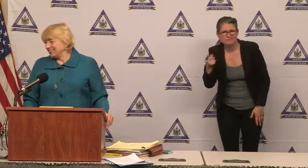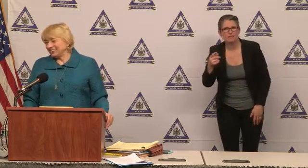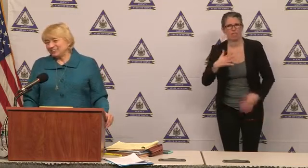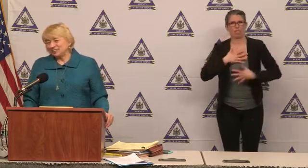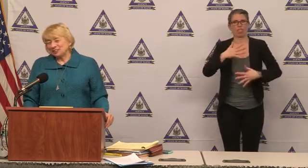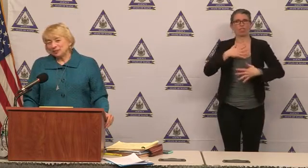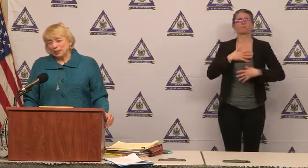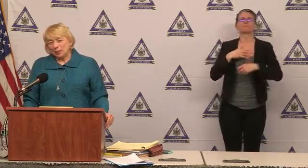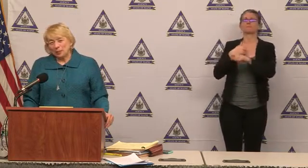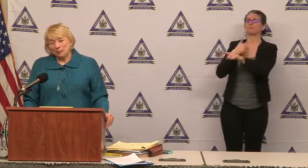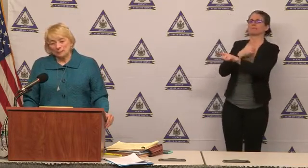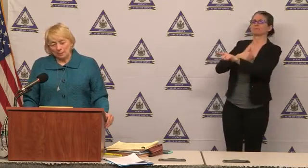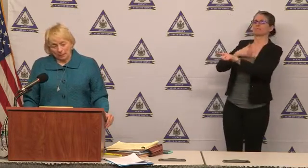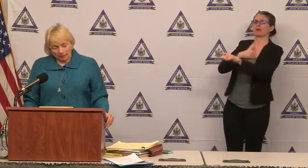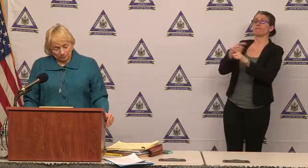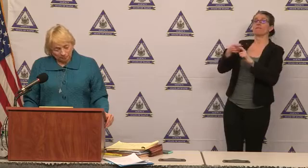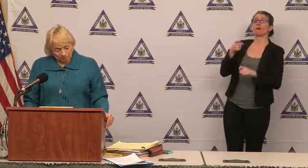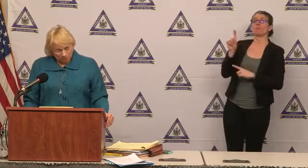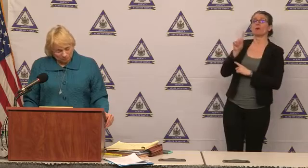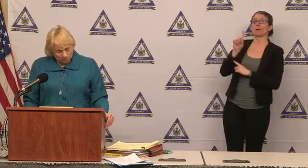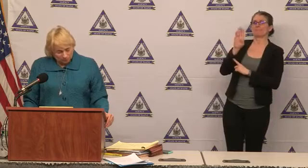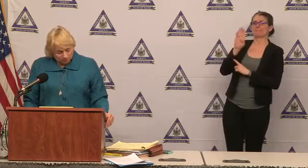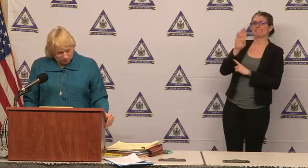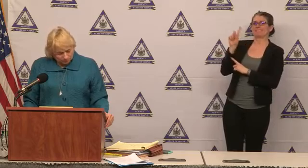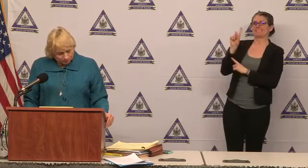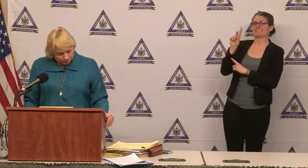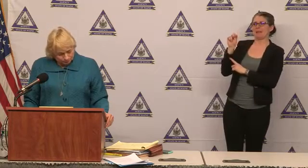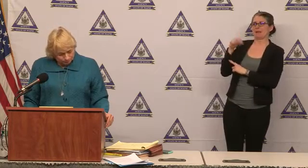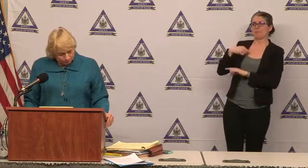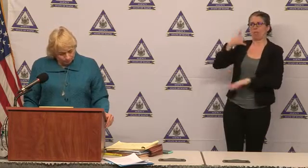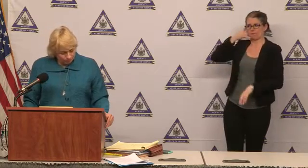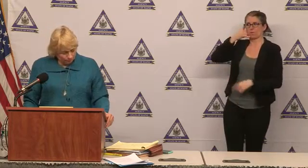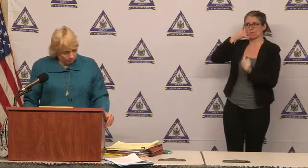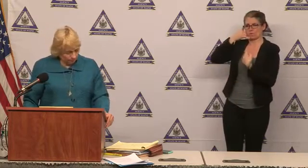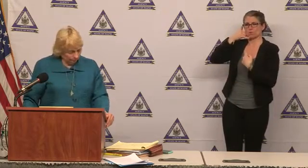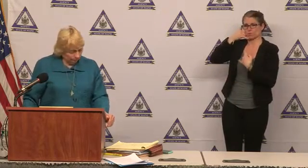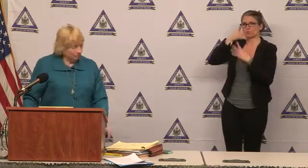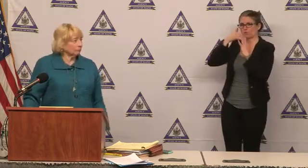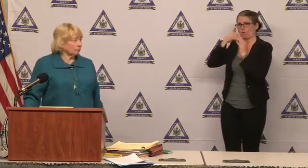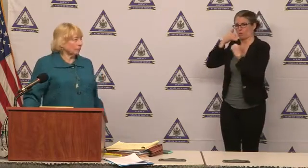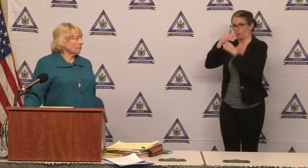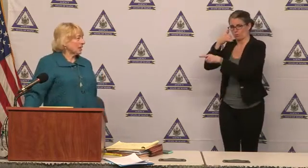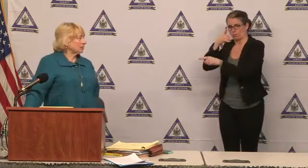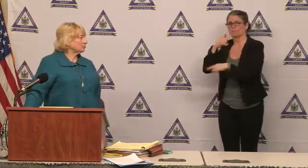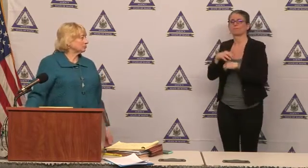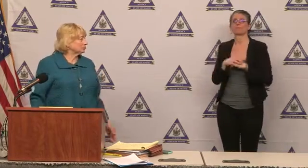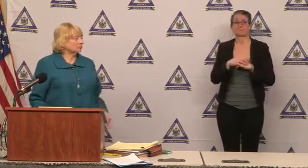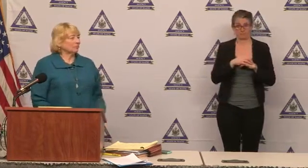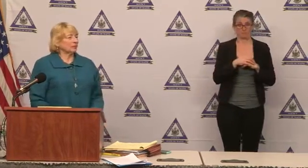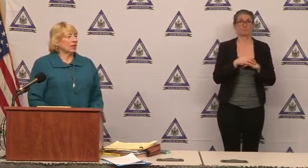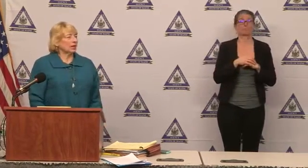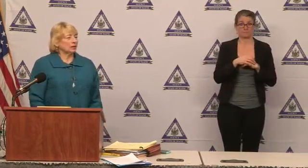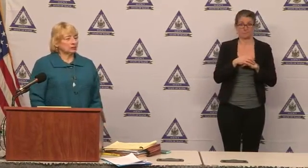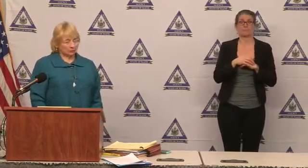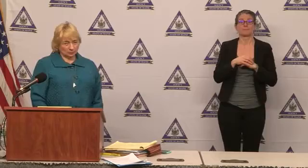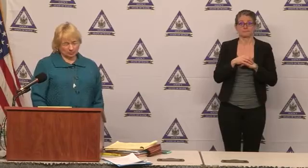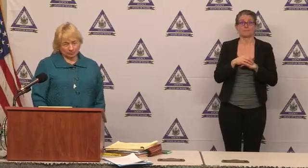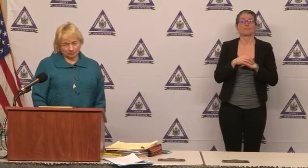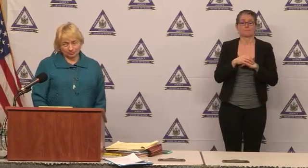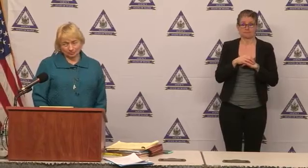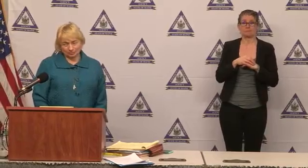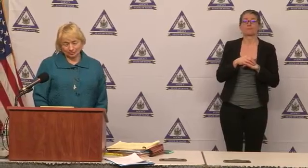that. Quick question is, if people are snowbirds or out of state, would you recommend they stay where they